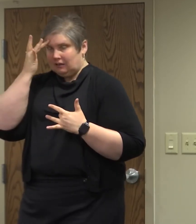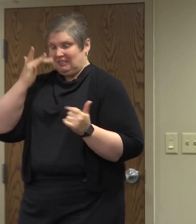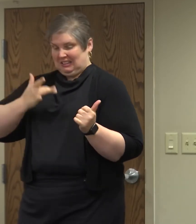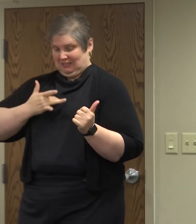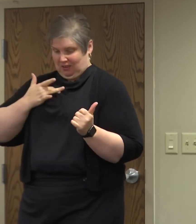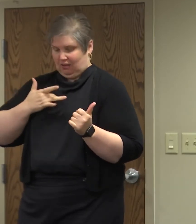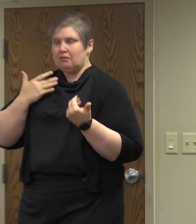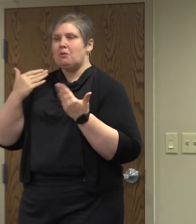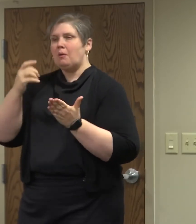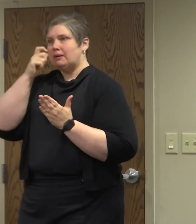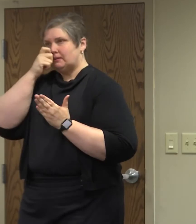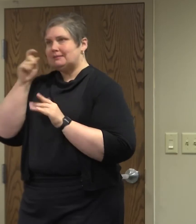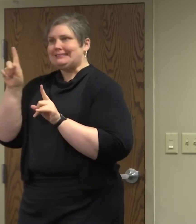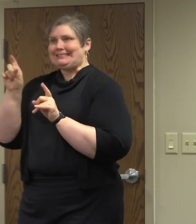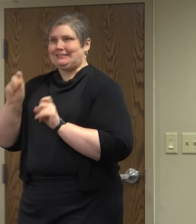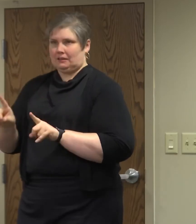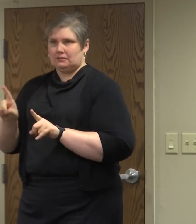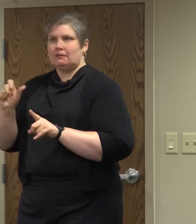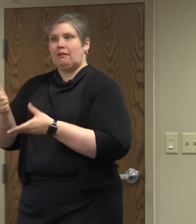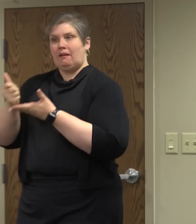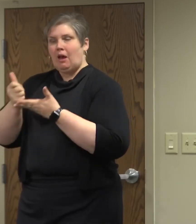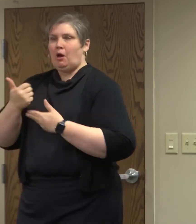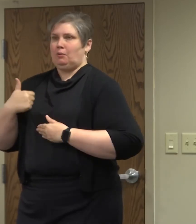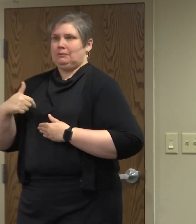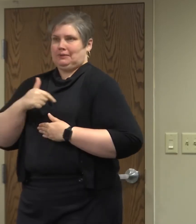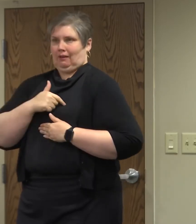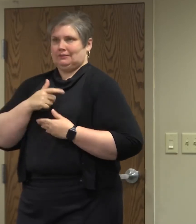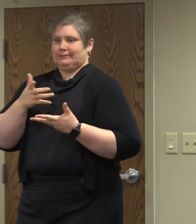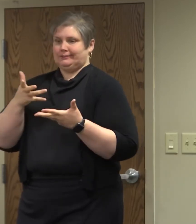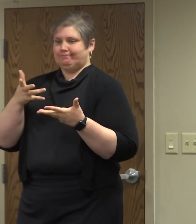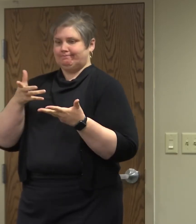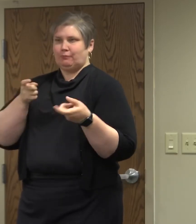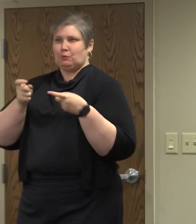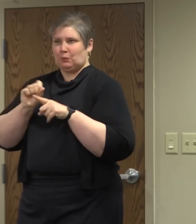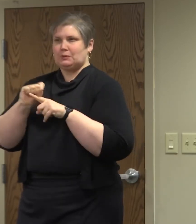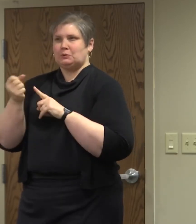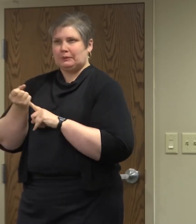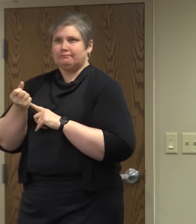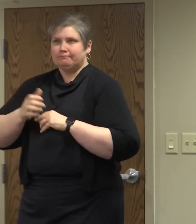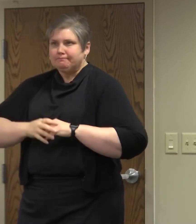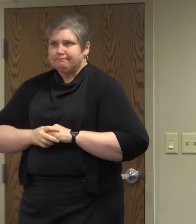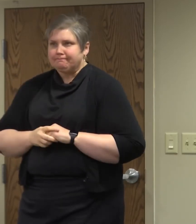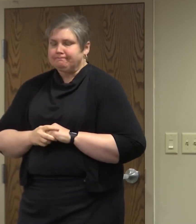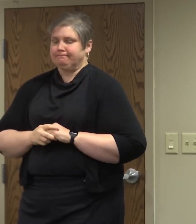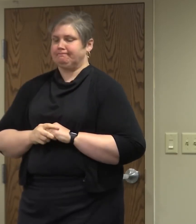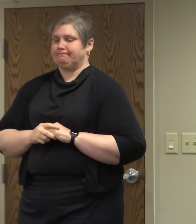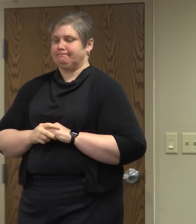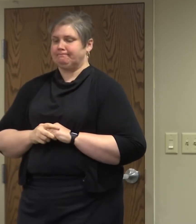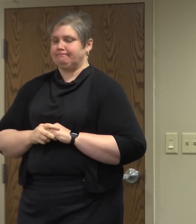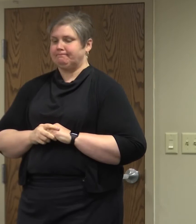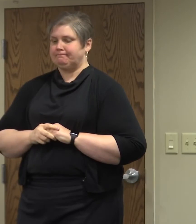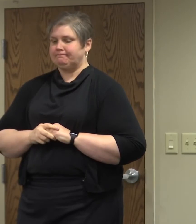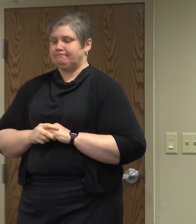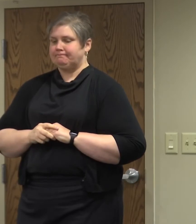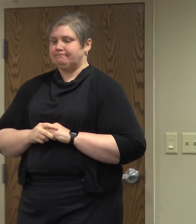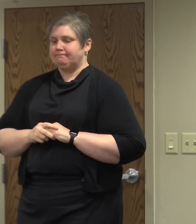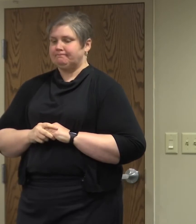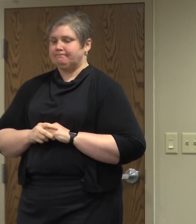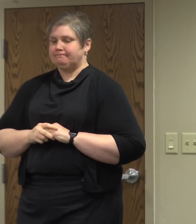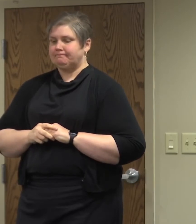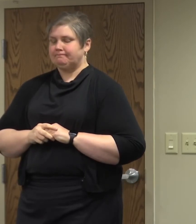that will really help us manage this pandemic in Rockford. The last thing I would say